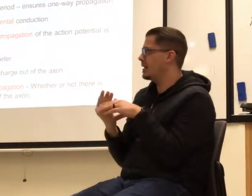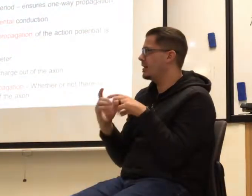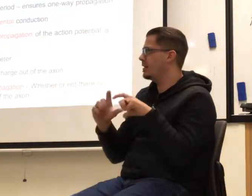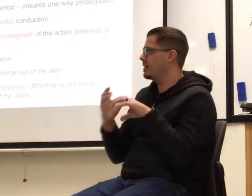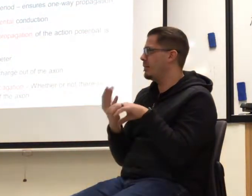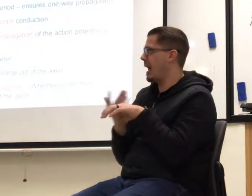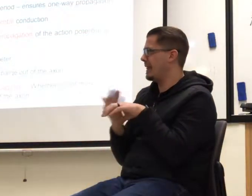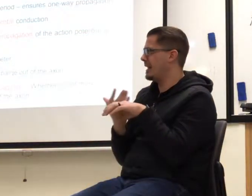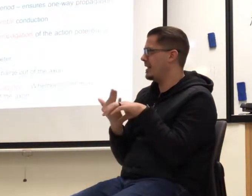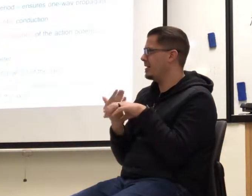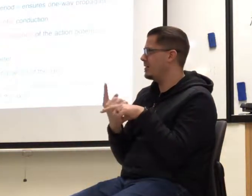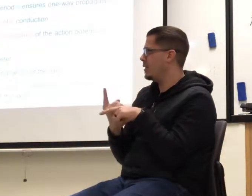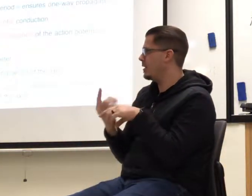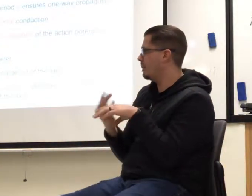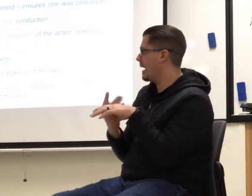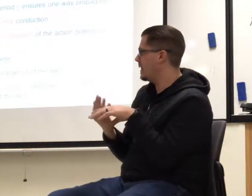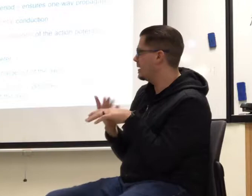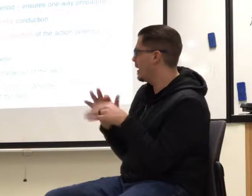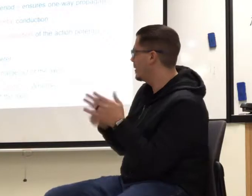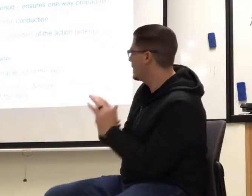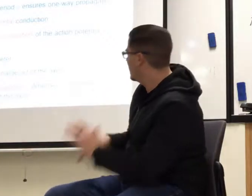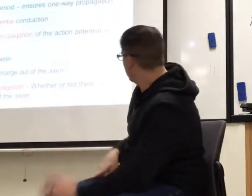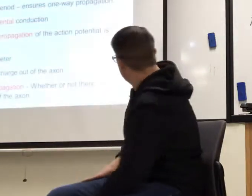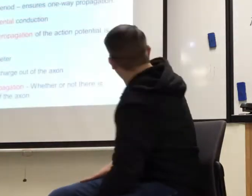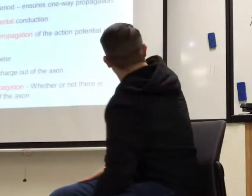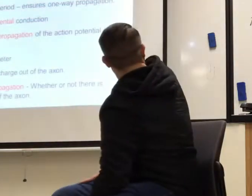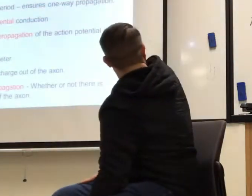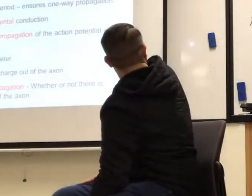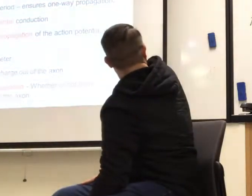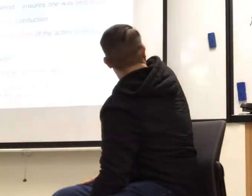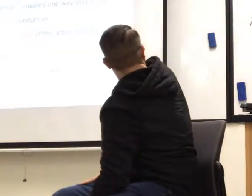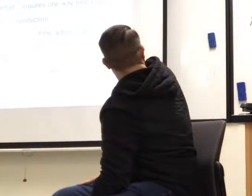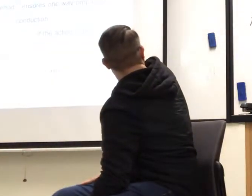Let's try to draw the same one here.